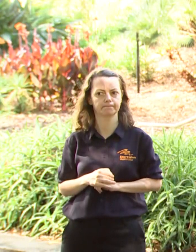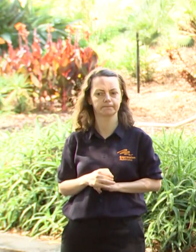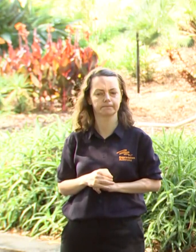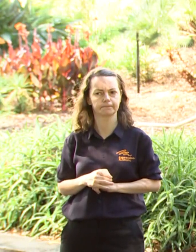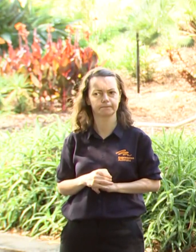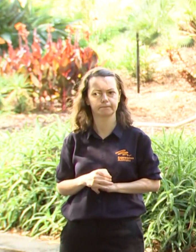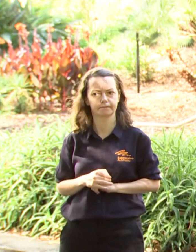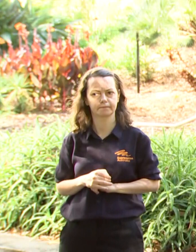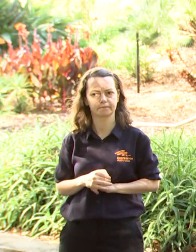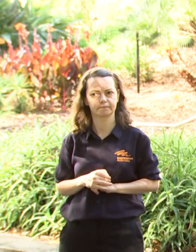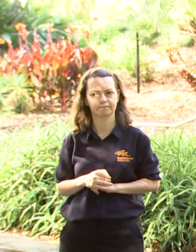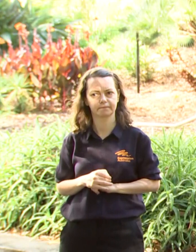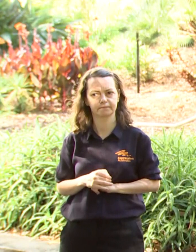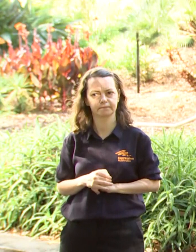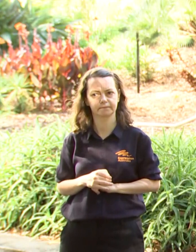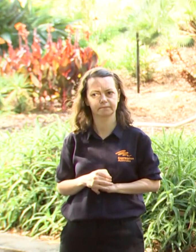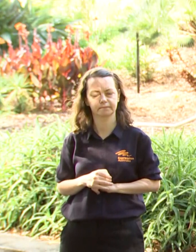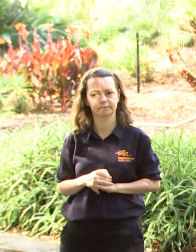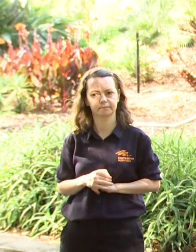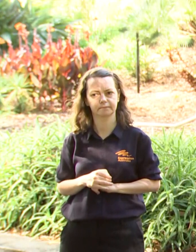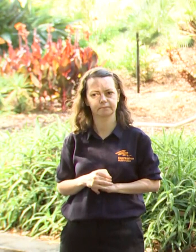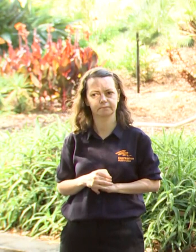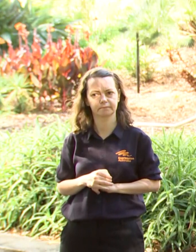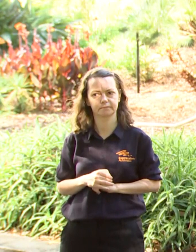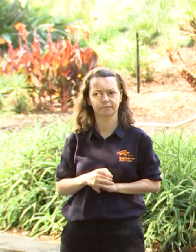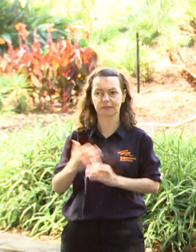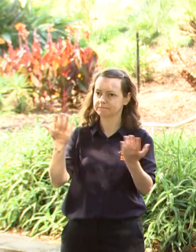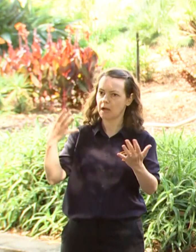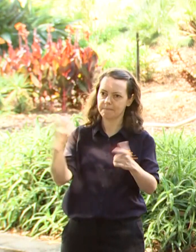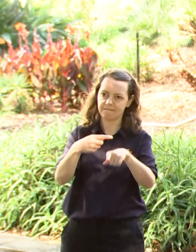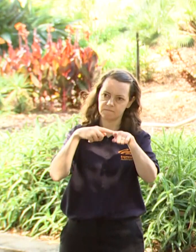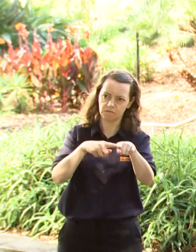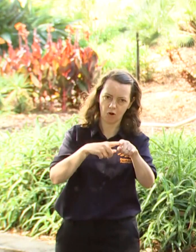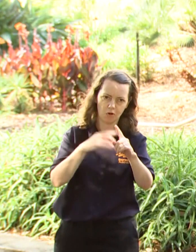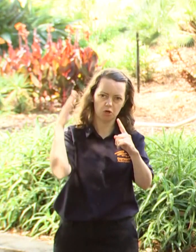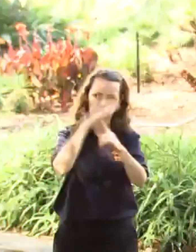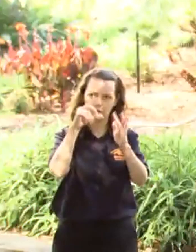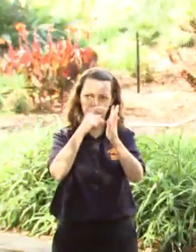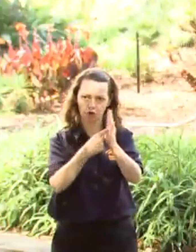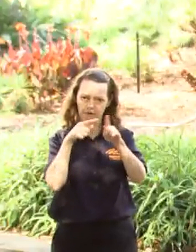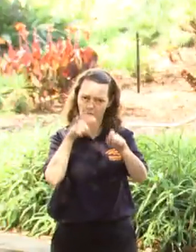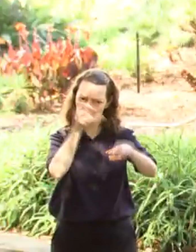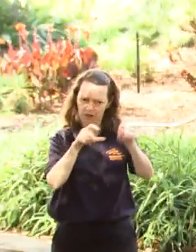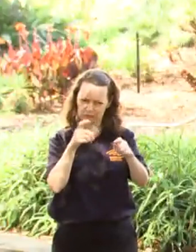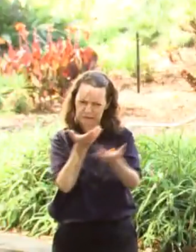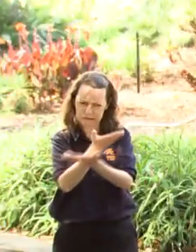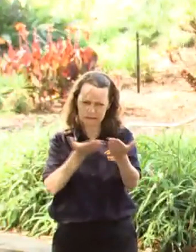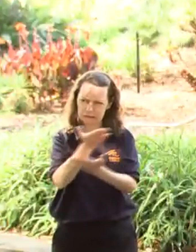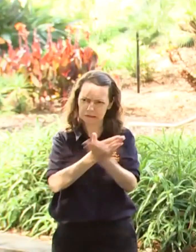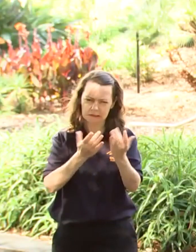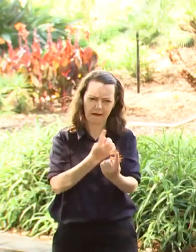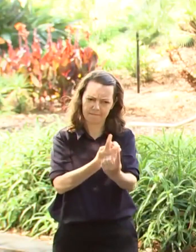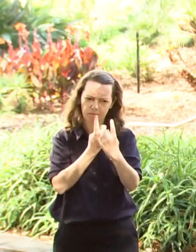very nature, because it's based on facts and because it's based on science, our public health team have to have a clear understanding of what's going on in